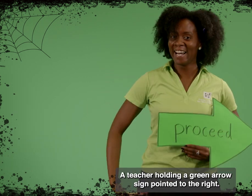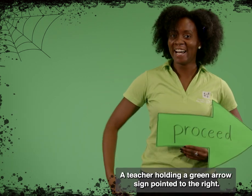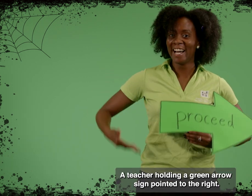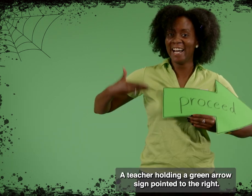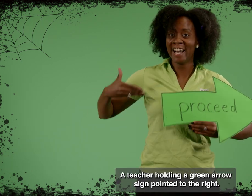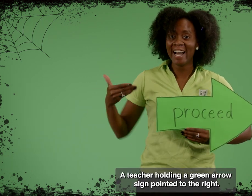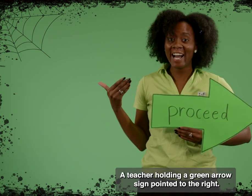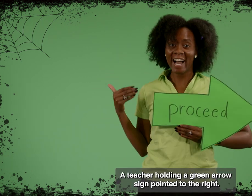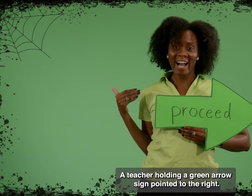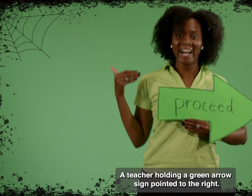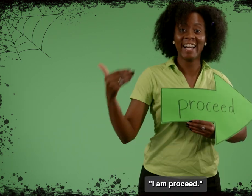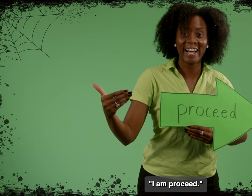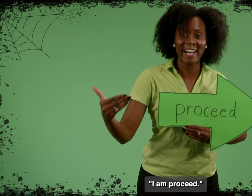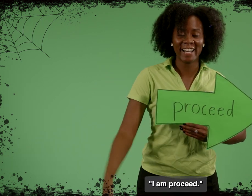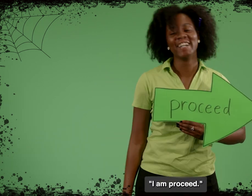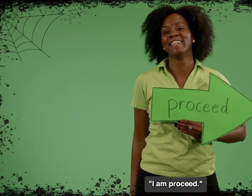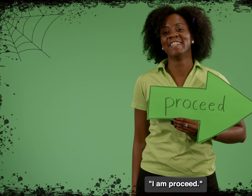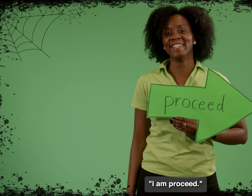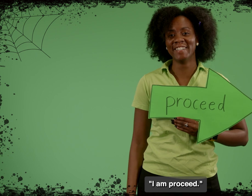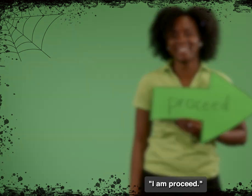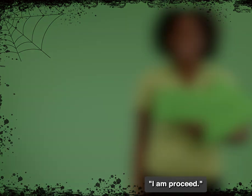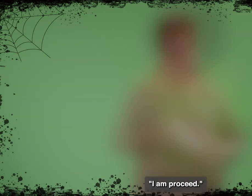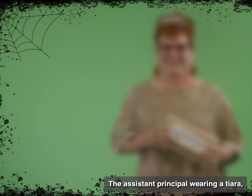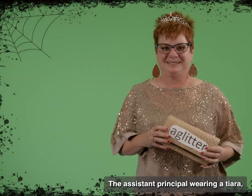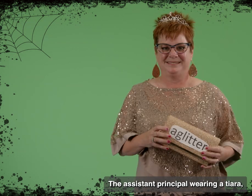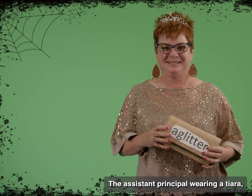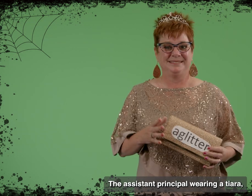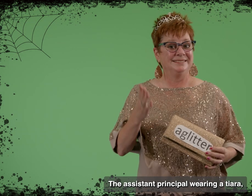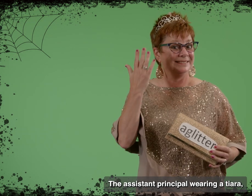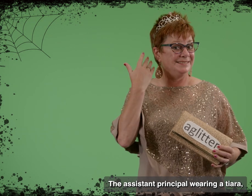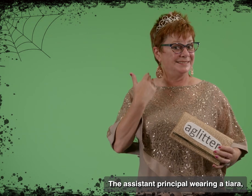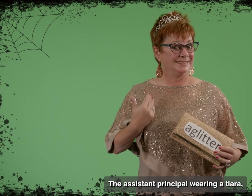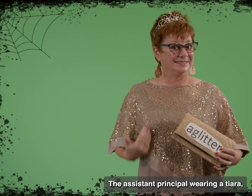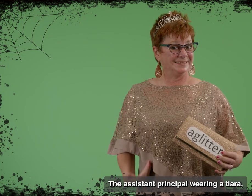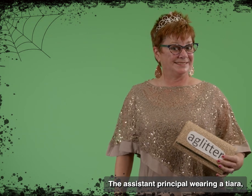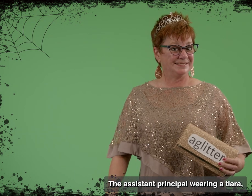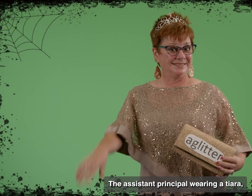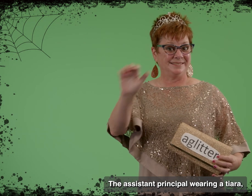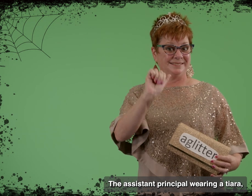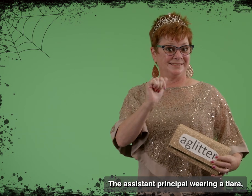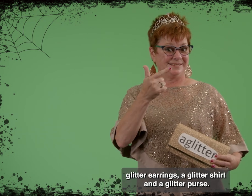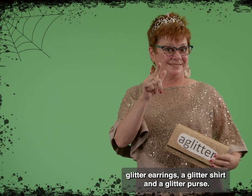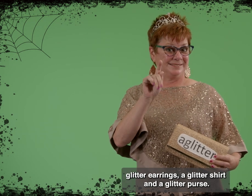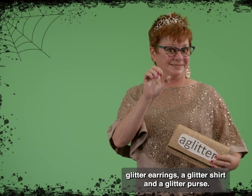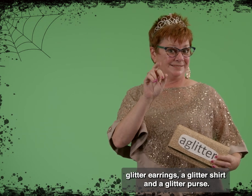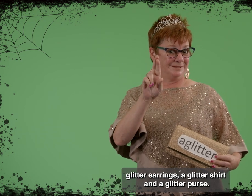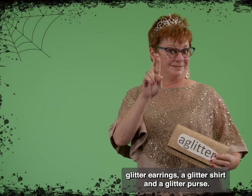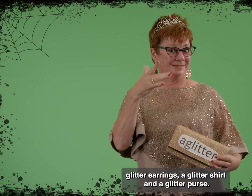sign pointed to the right. I am proceed. The assistant principal wearing a tiara, glitter earrings,